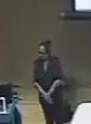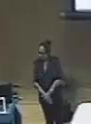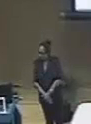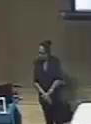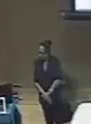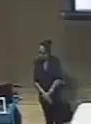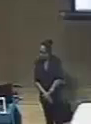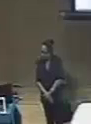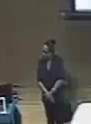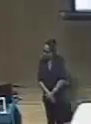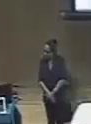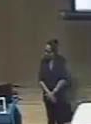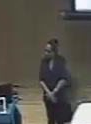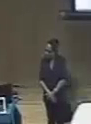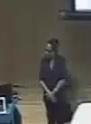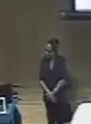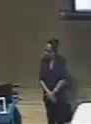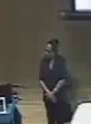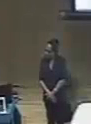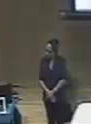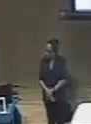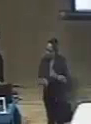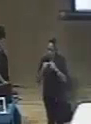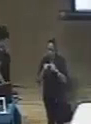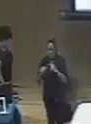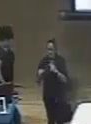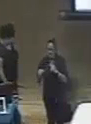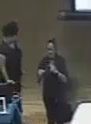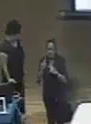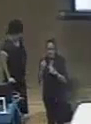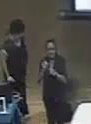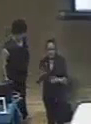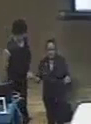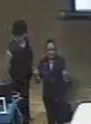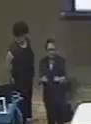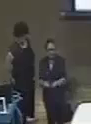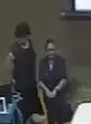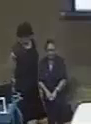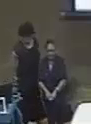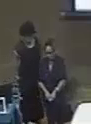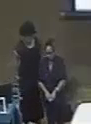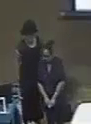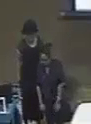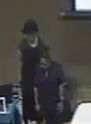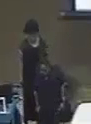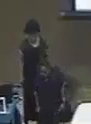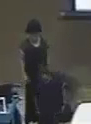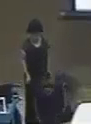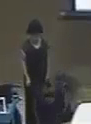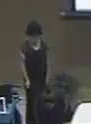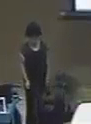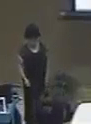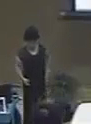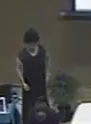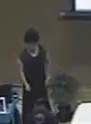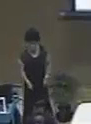Now, I'll come back to that same point that I was talking about before. Consistency, not sameness. So part of being digitally literate